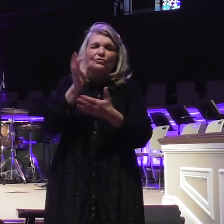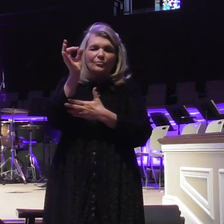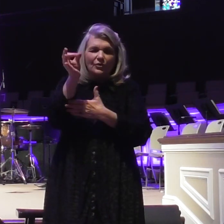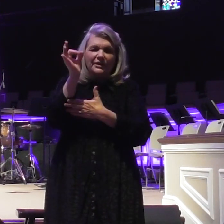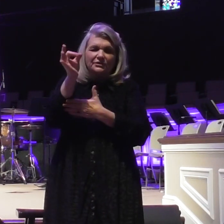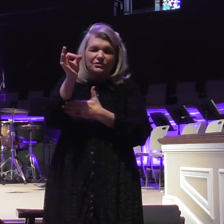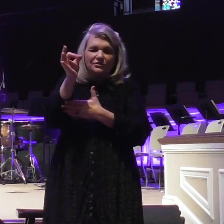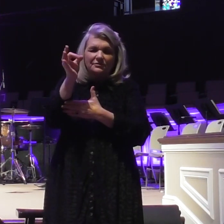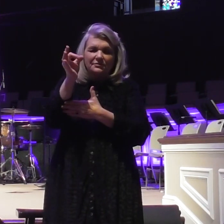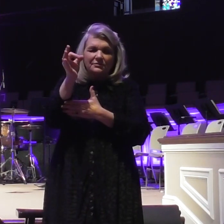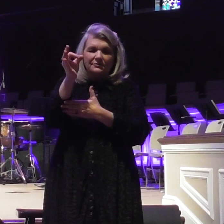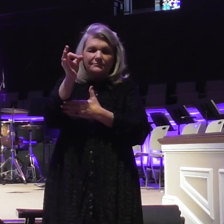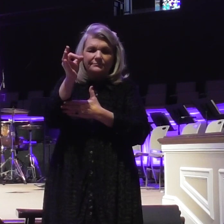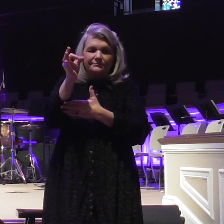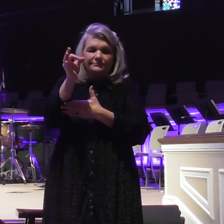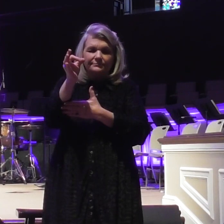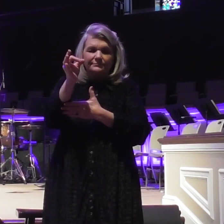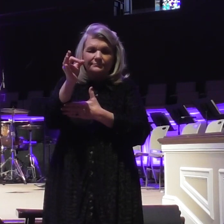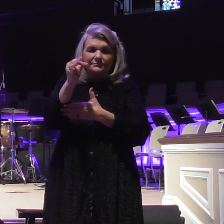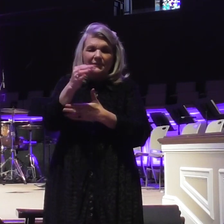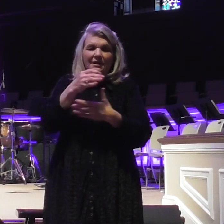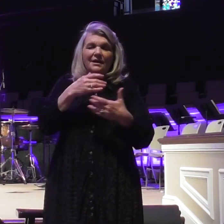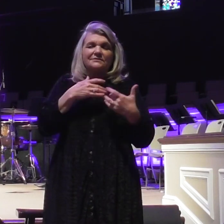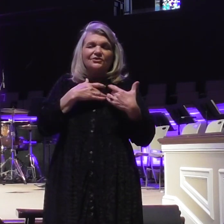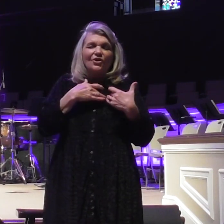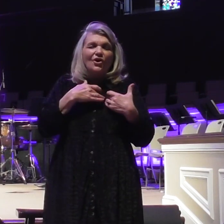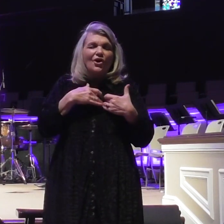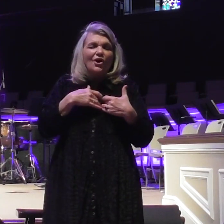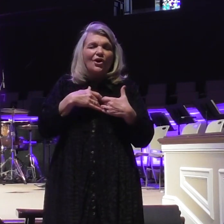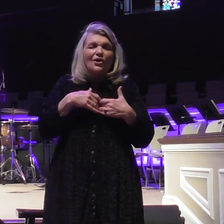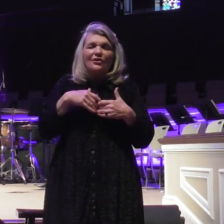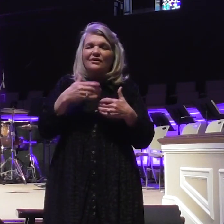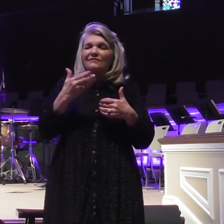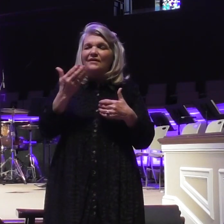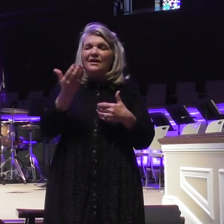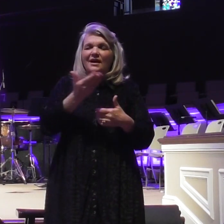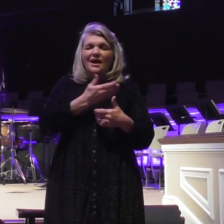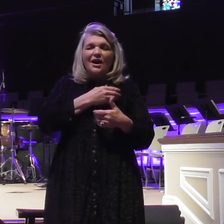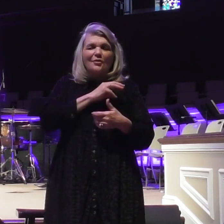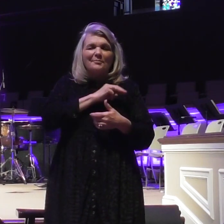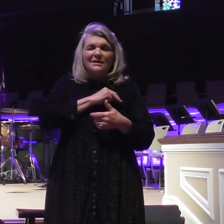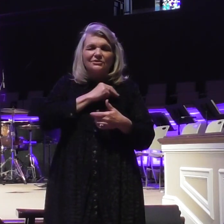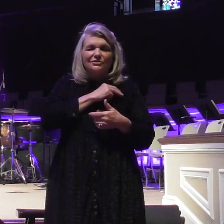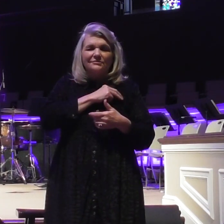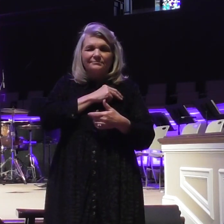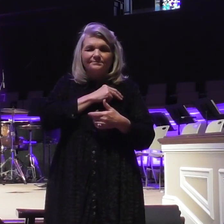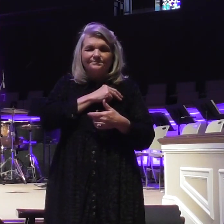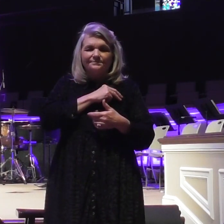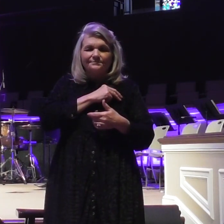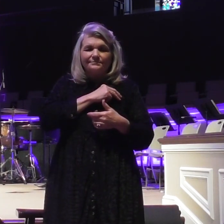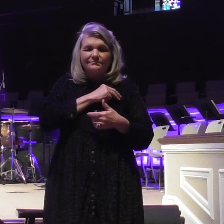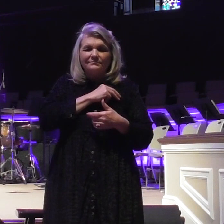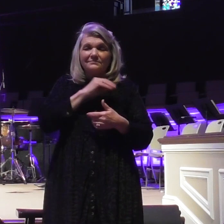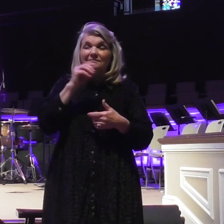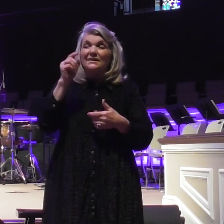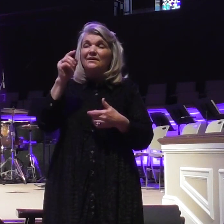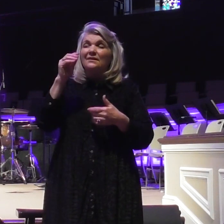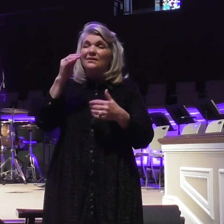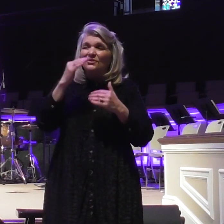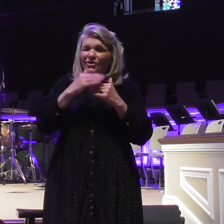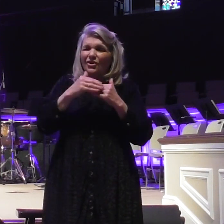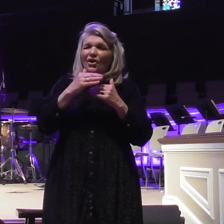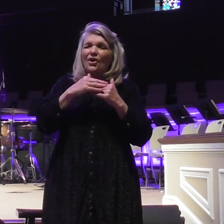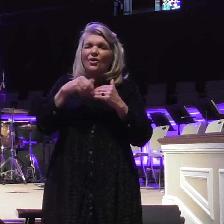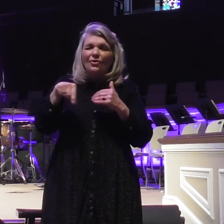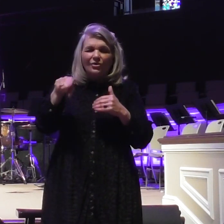and shared. It's the heart of our mission, imperfect though we are. So God, call people to connect with this